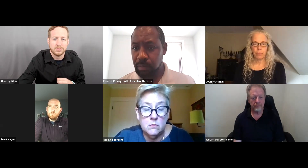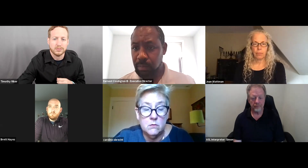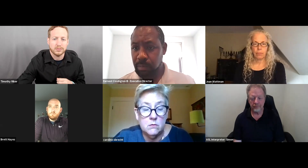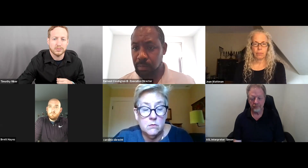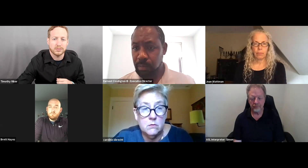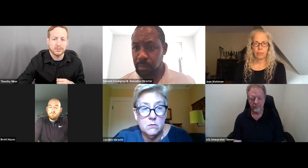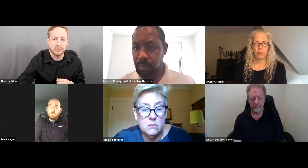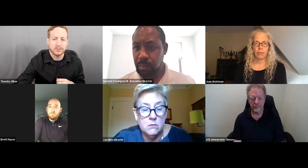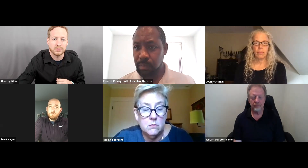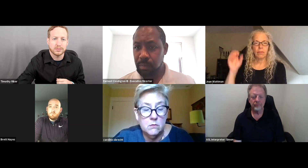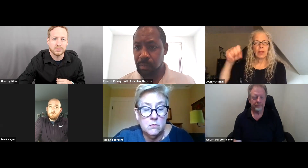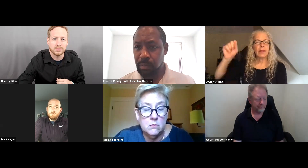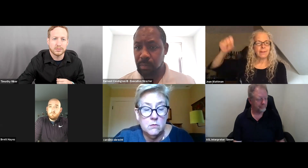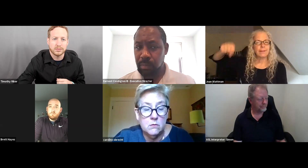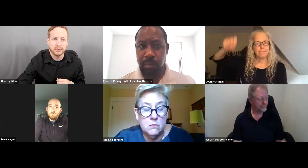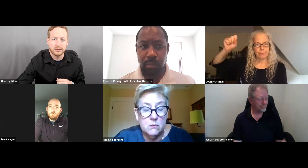I say yes.